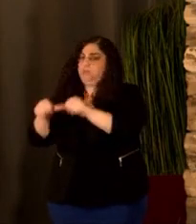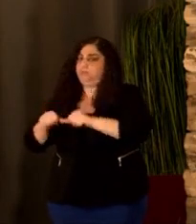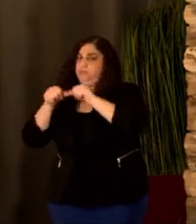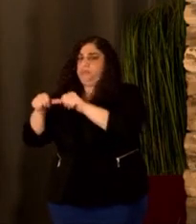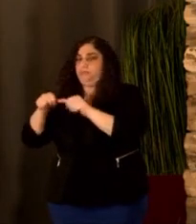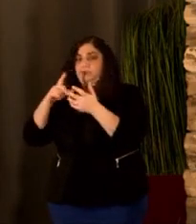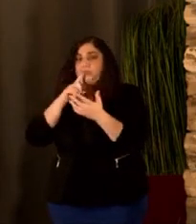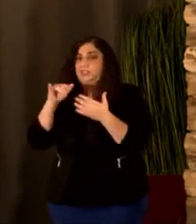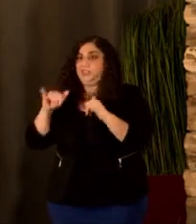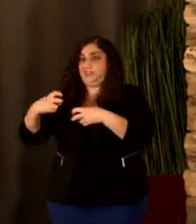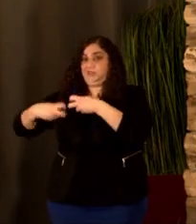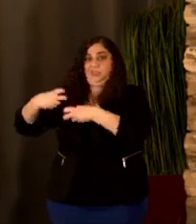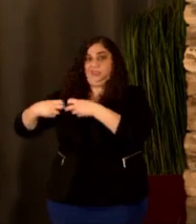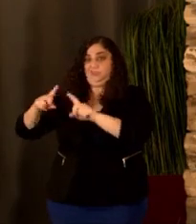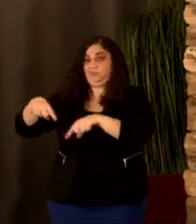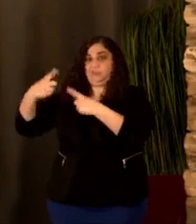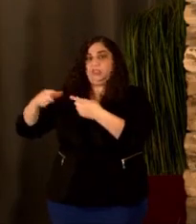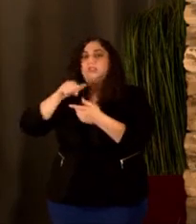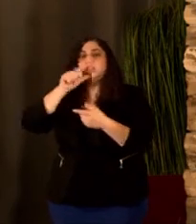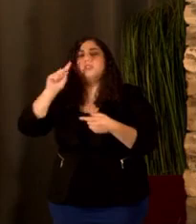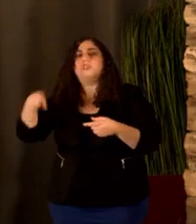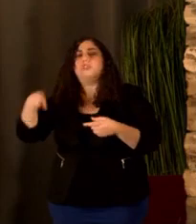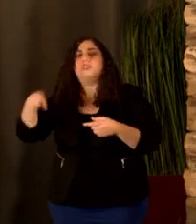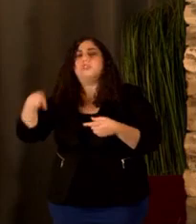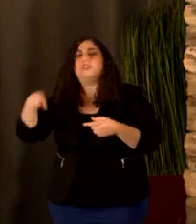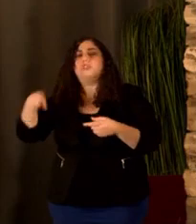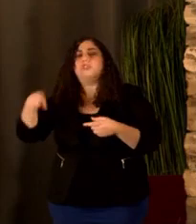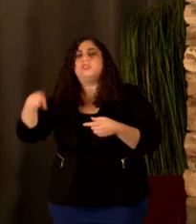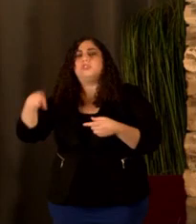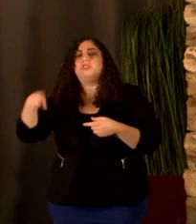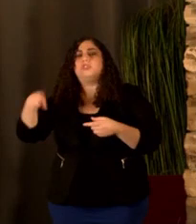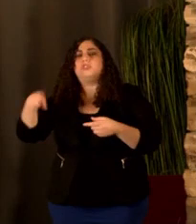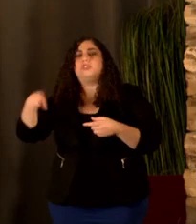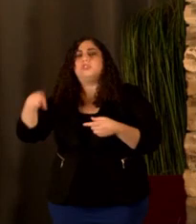and sidewalks, not just families, but